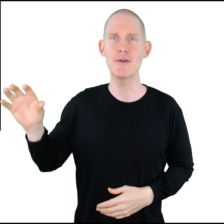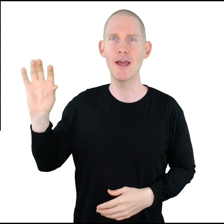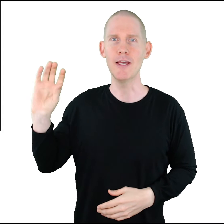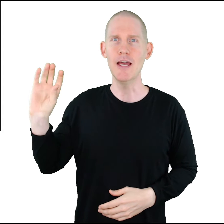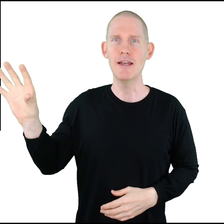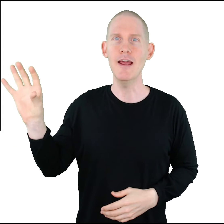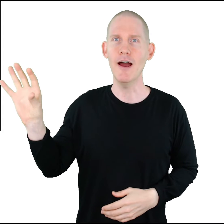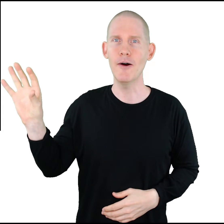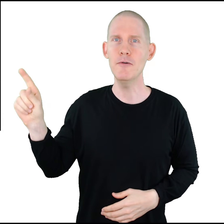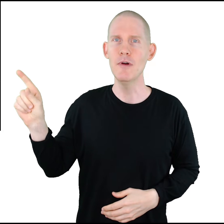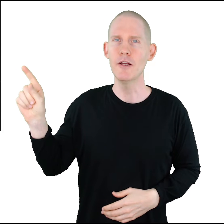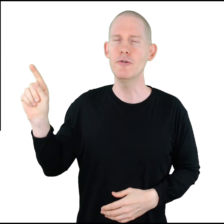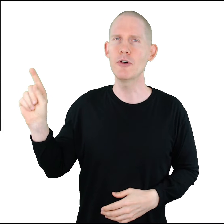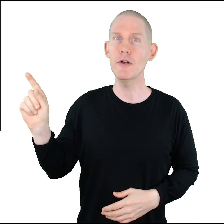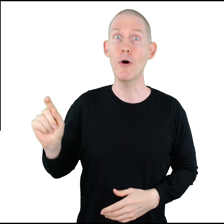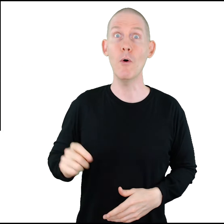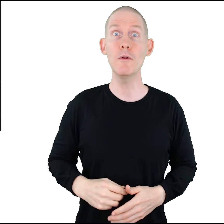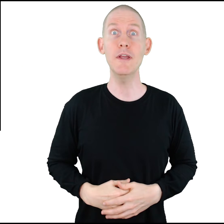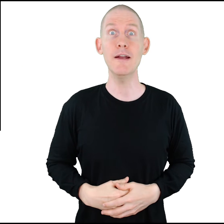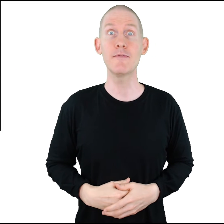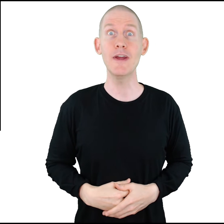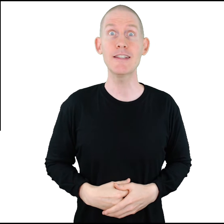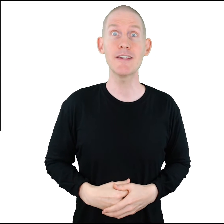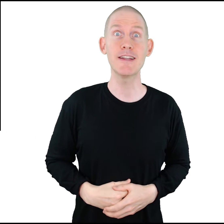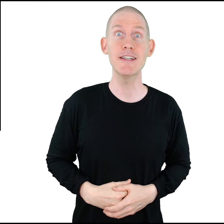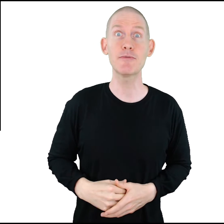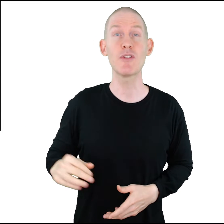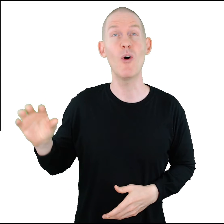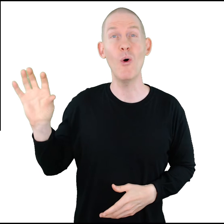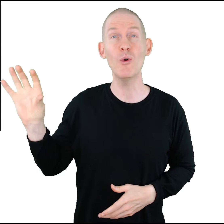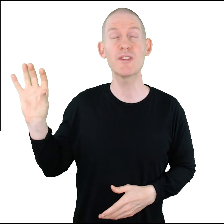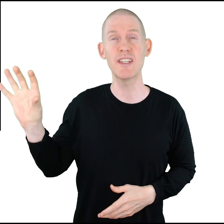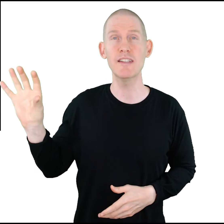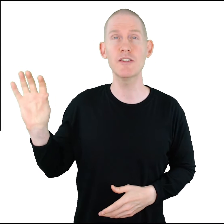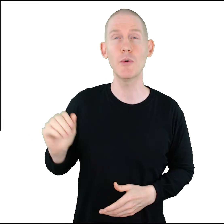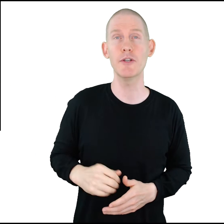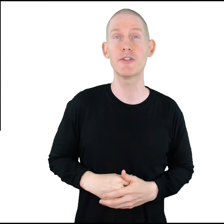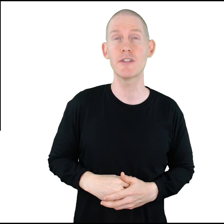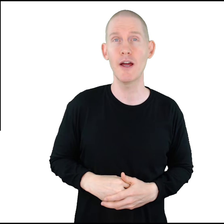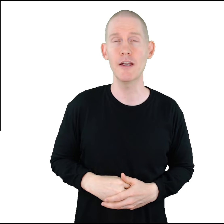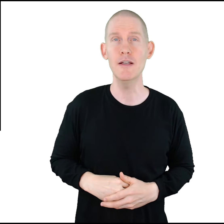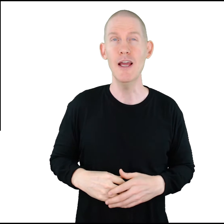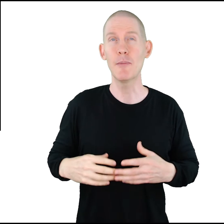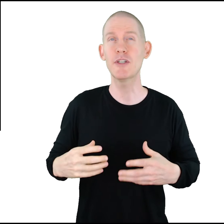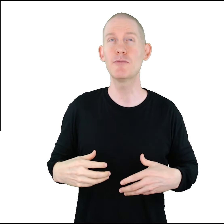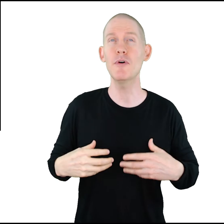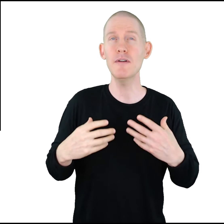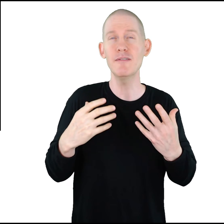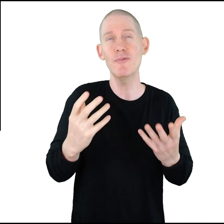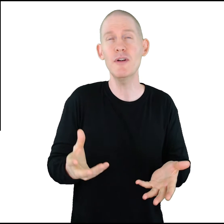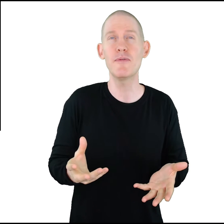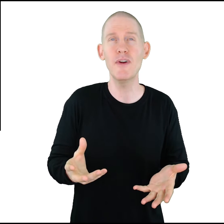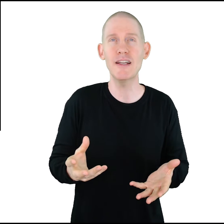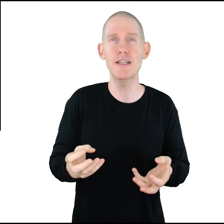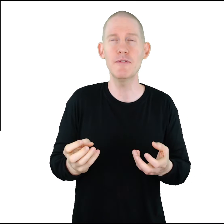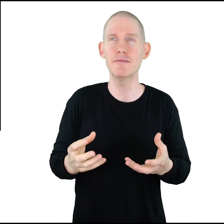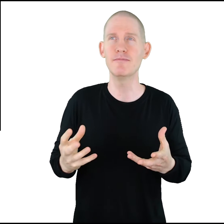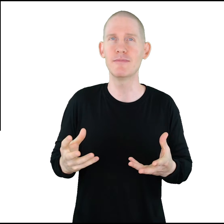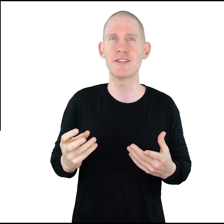Okay, now you could hold that face like this for the whole sentence while you're signing, but it's more effective and saves